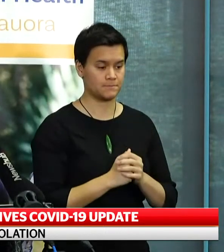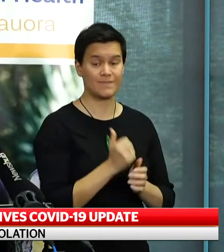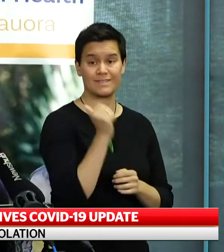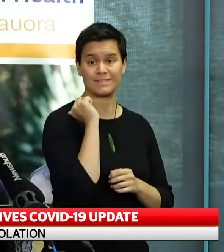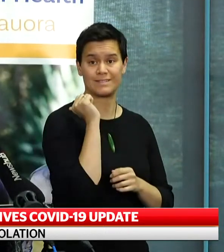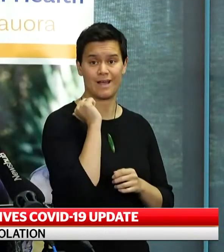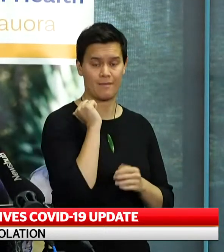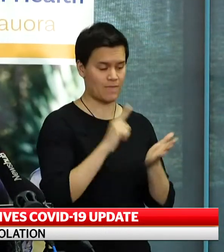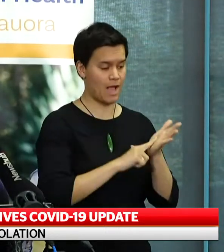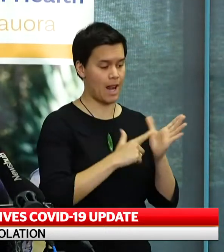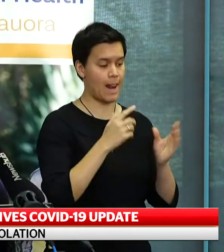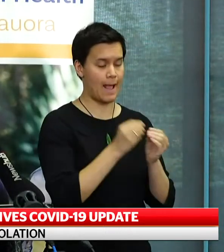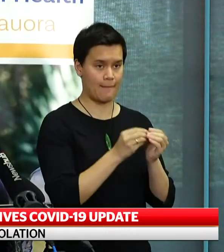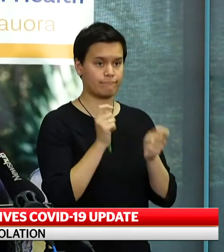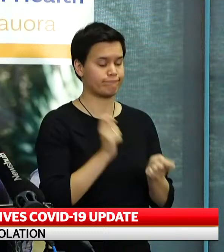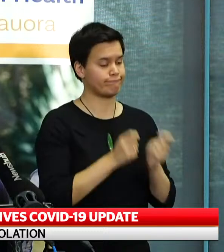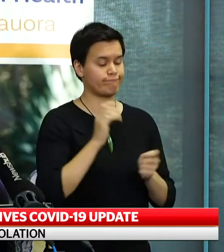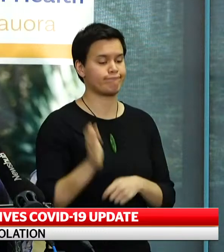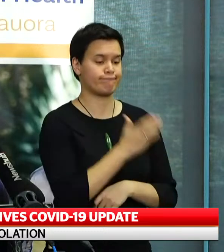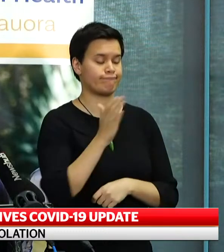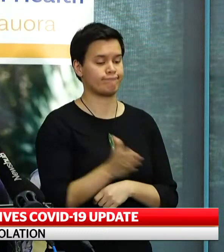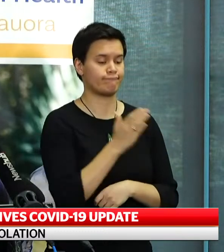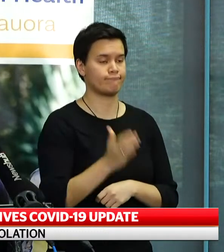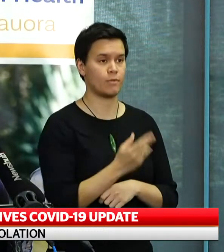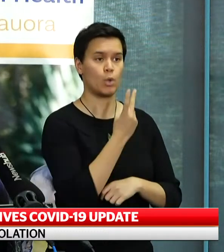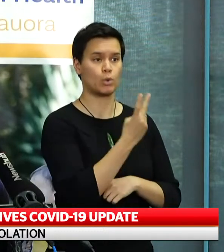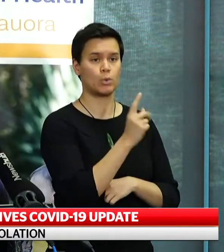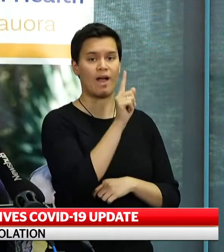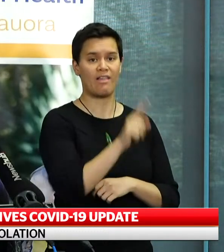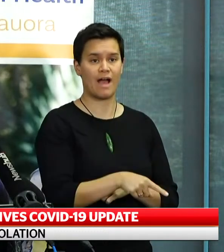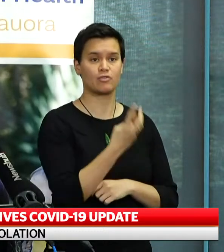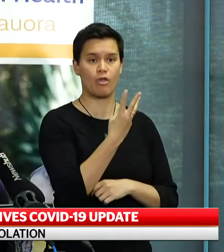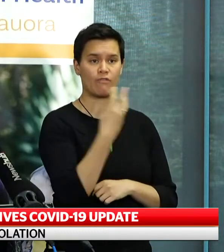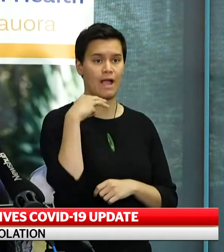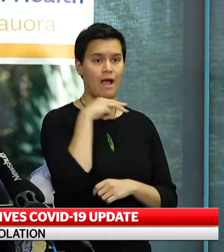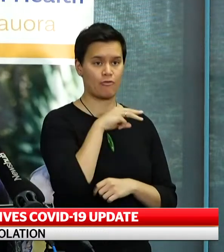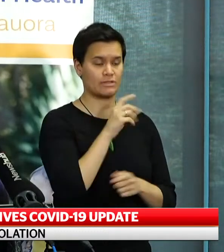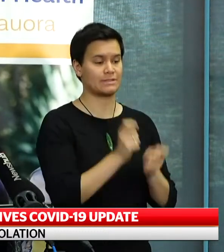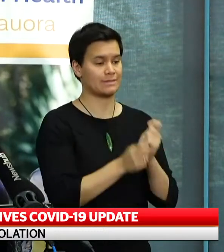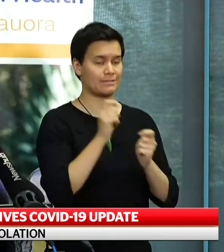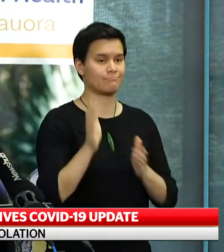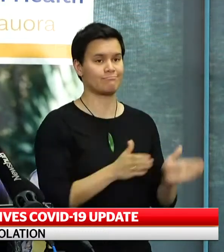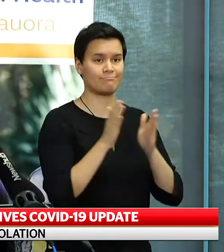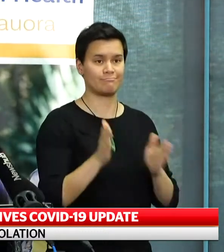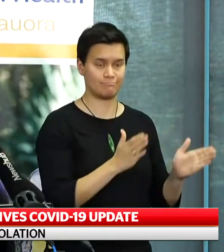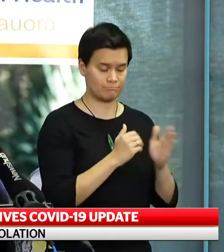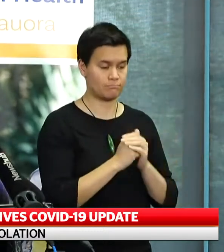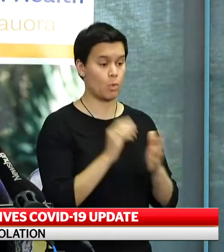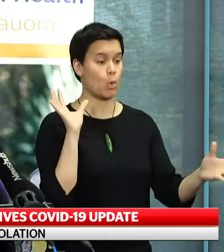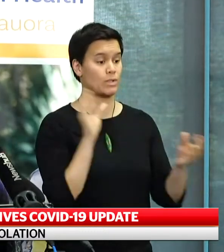Yesterday our labs completed 2,311 Covid-19 tests, so our total to date is